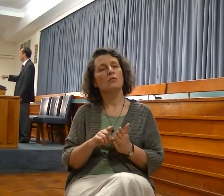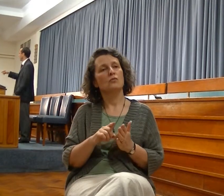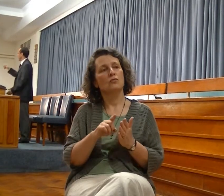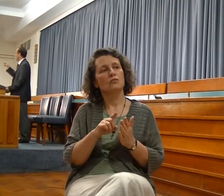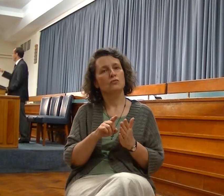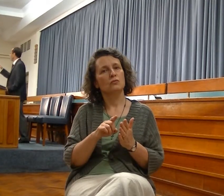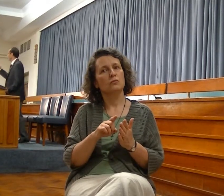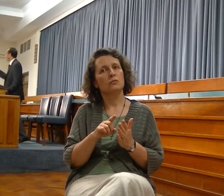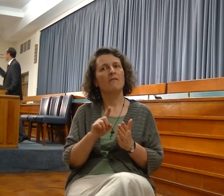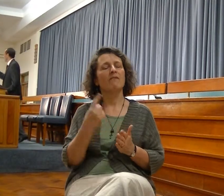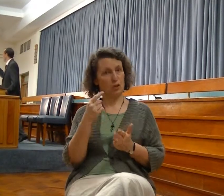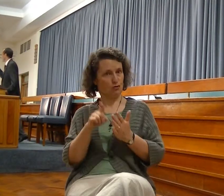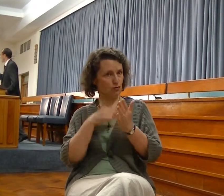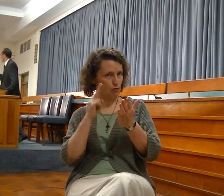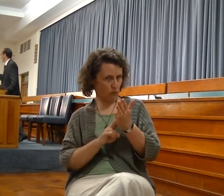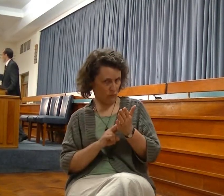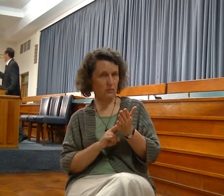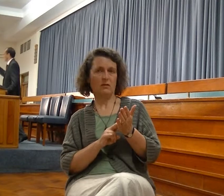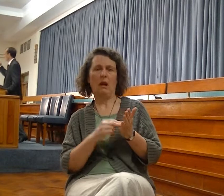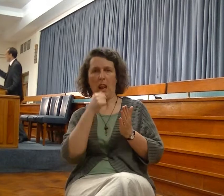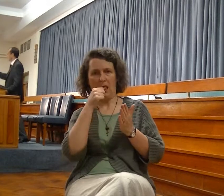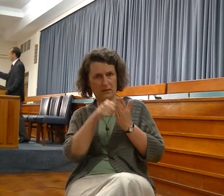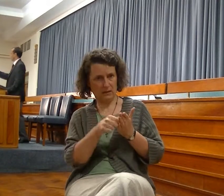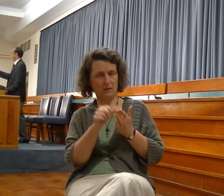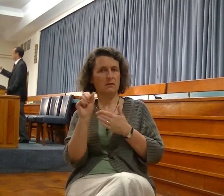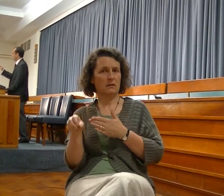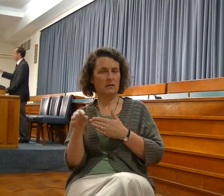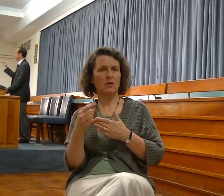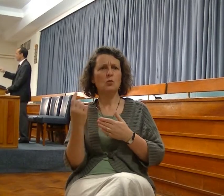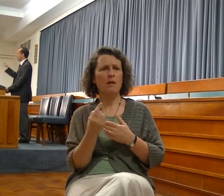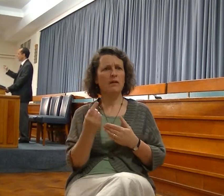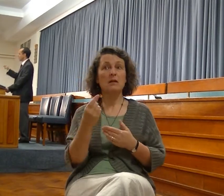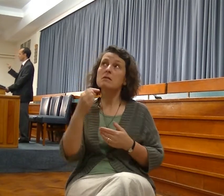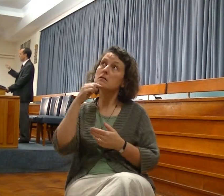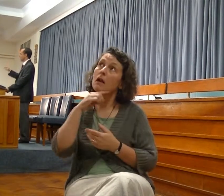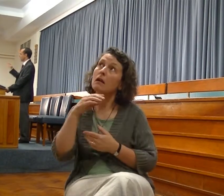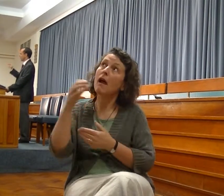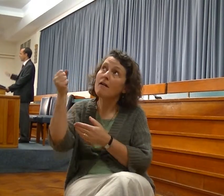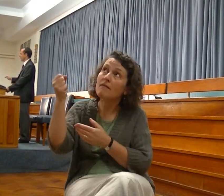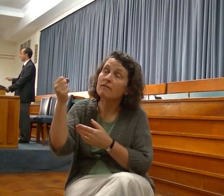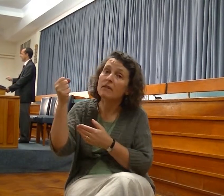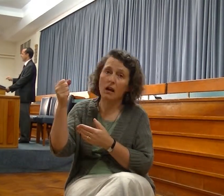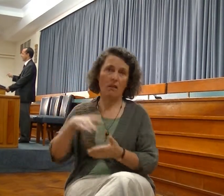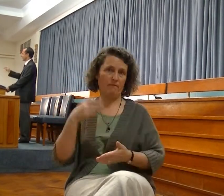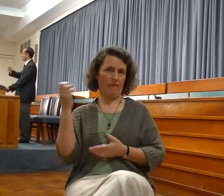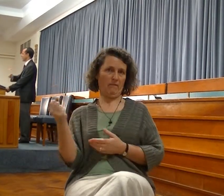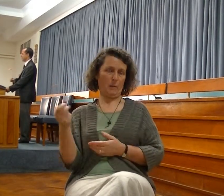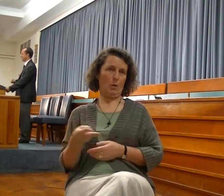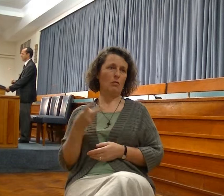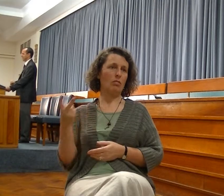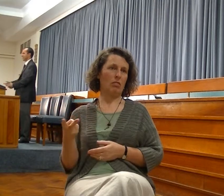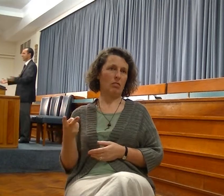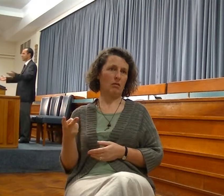1 John 5, verse 12, he said, "He who has the Son has life. He who has not the Son of